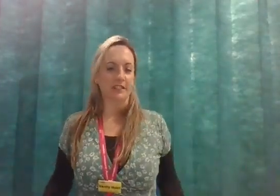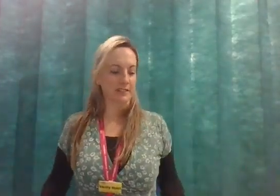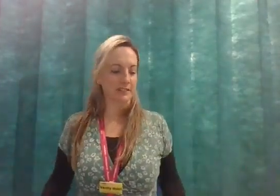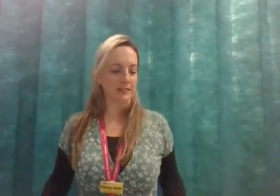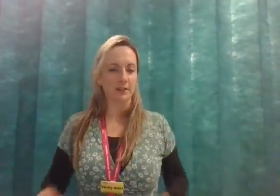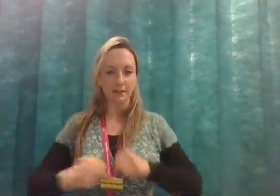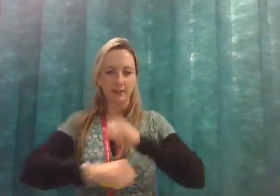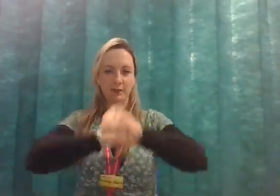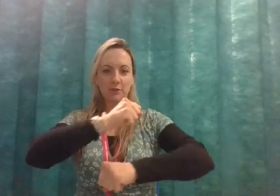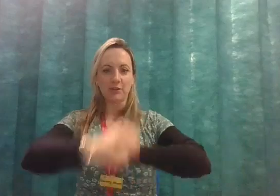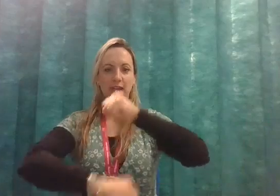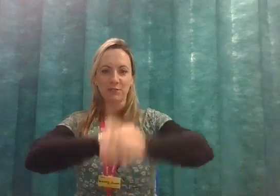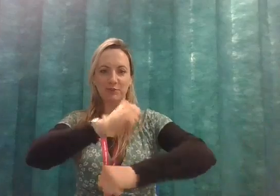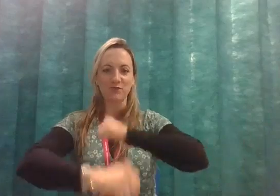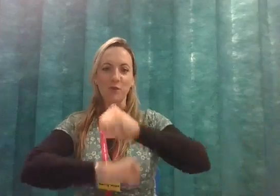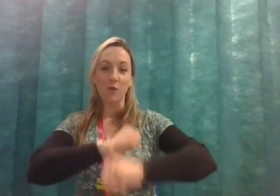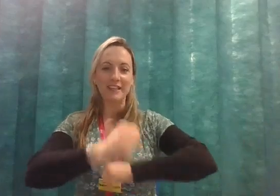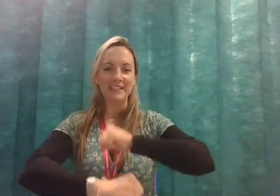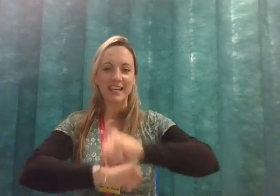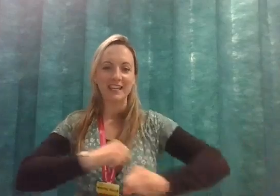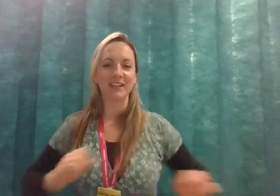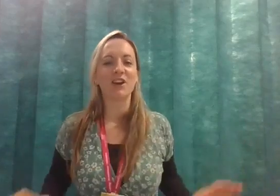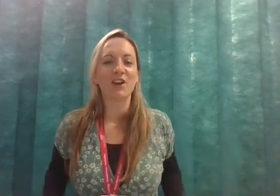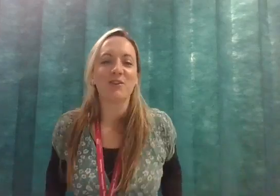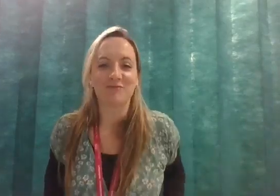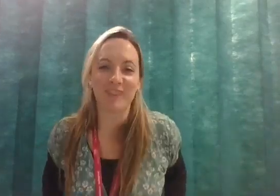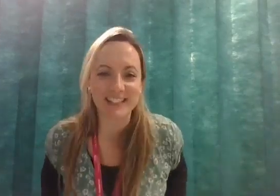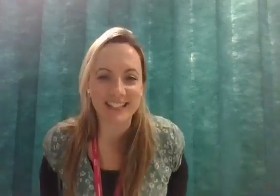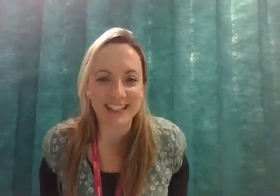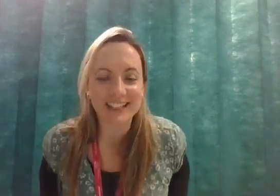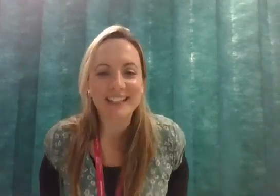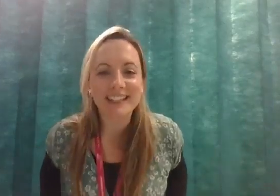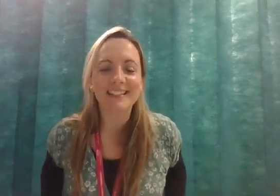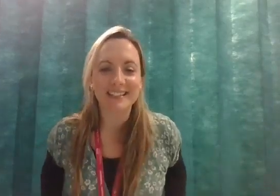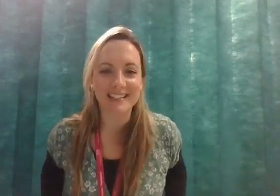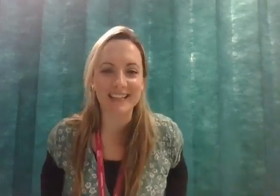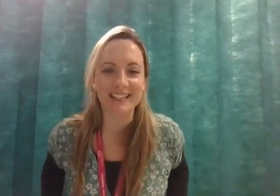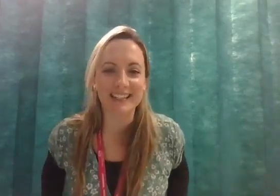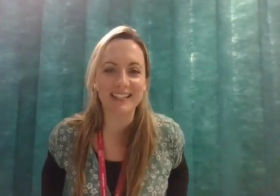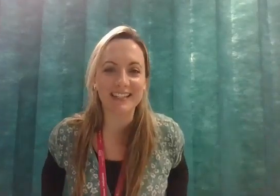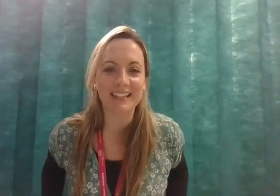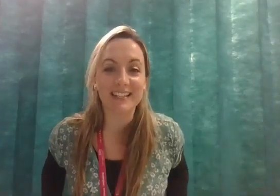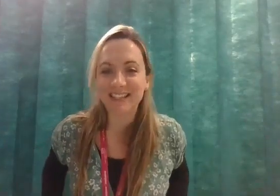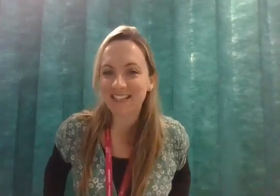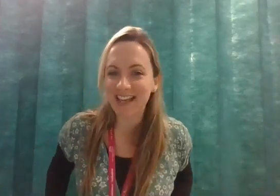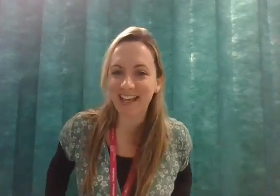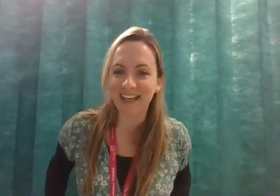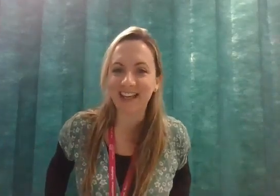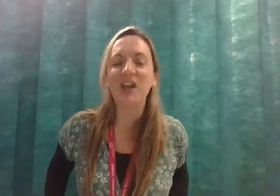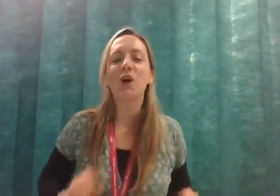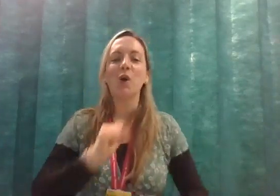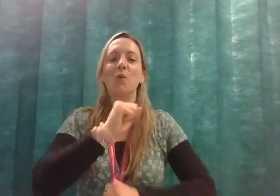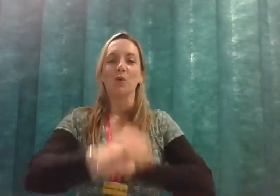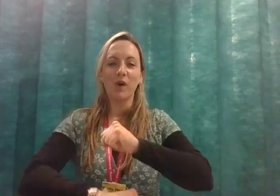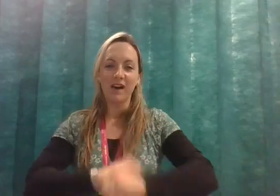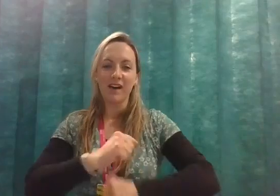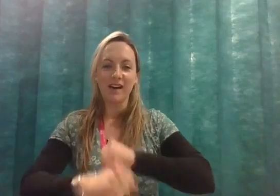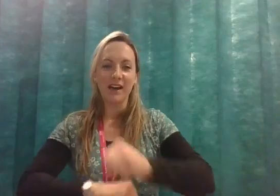bodies. Get those hands ready for winding. Ready, steady, sing. Wind